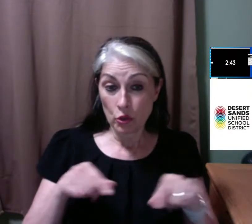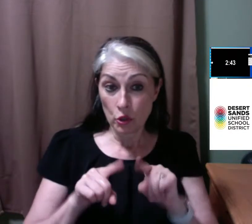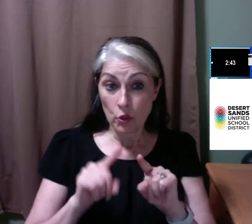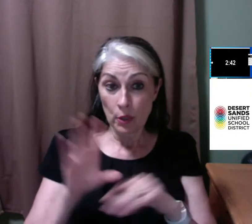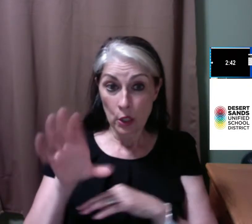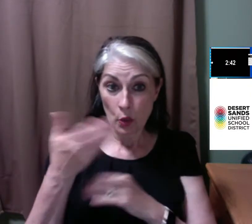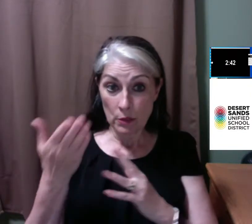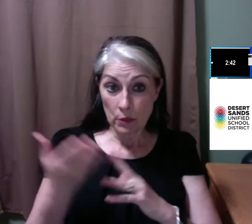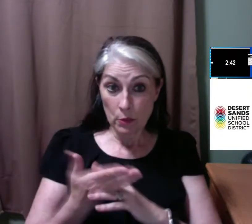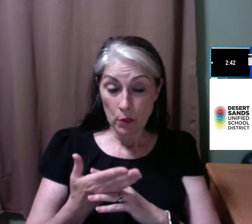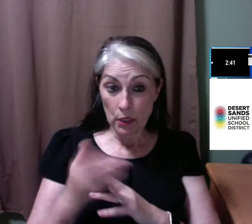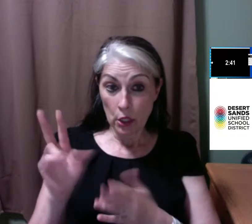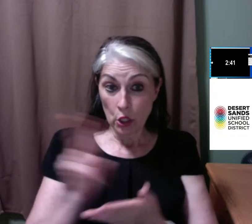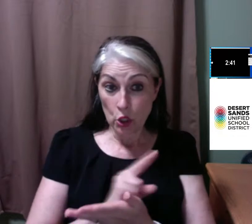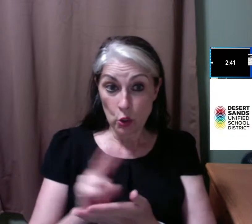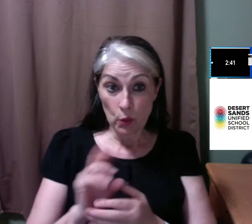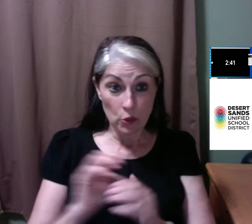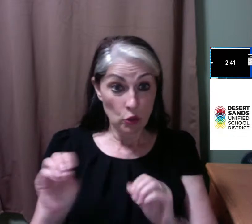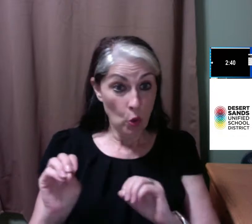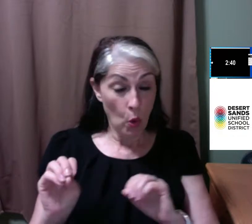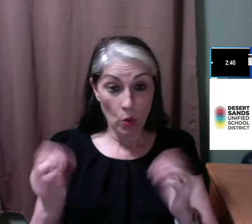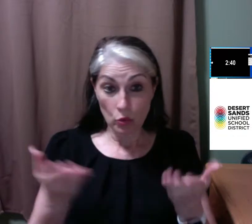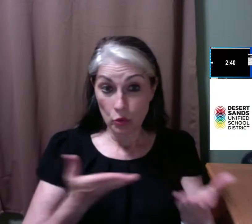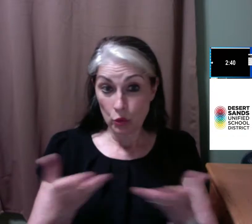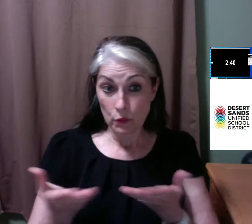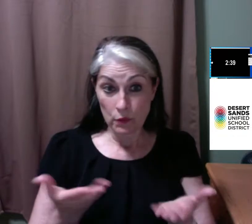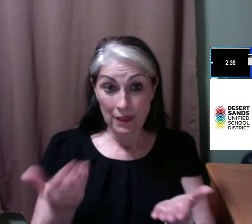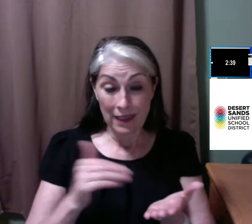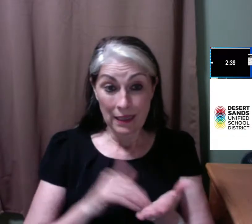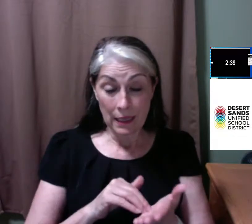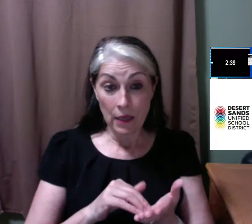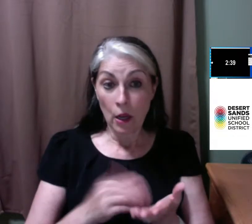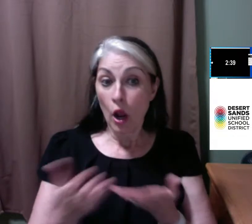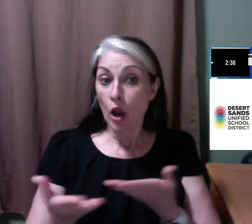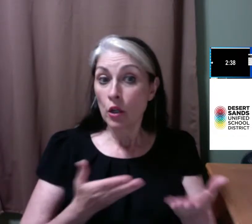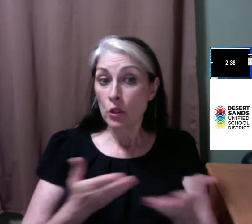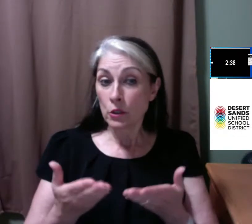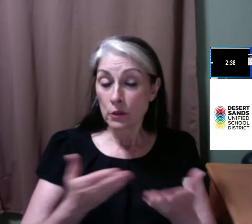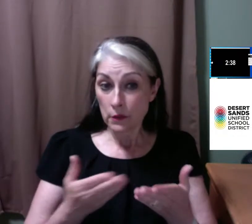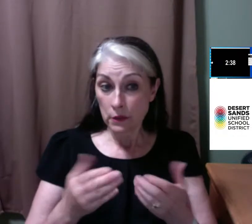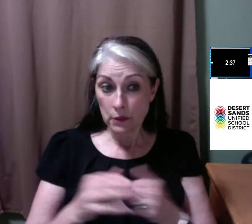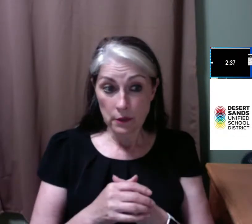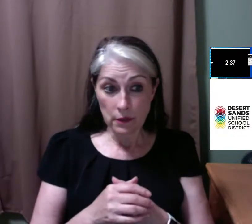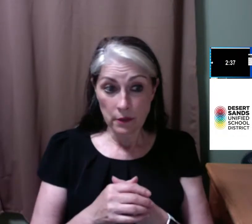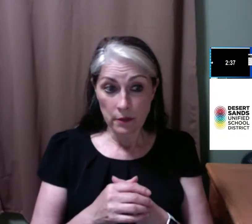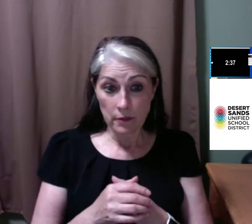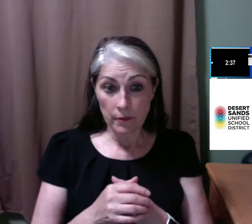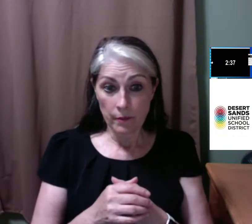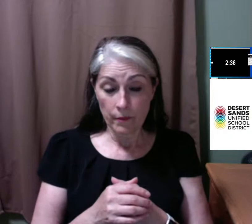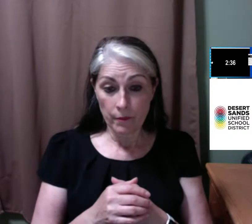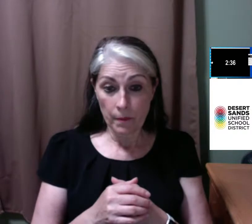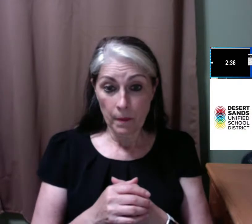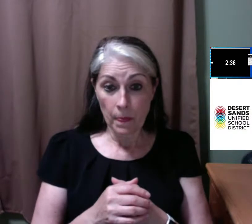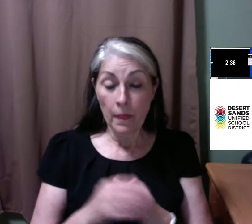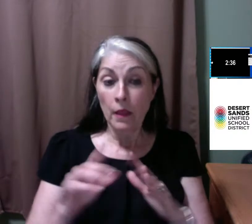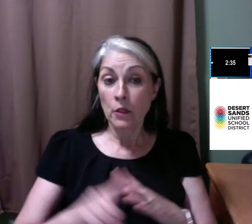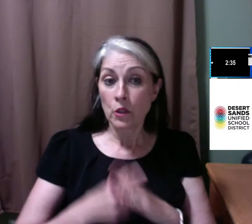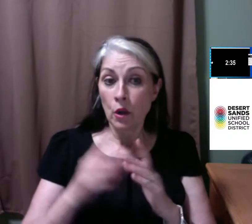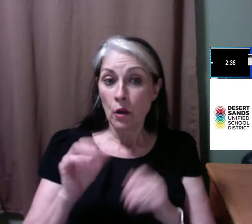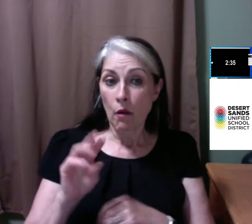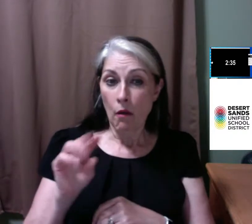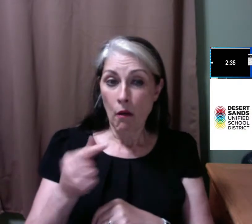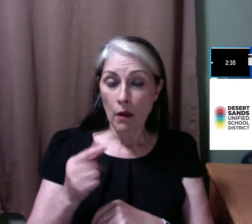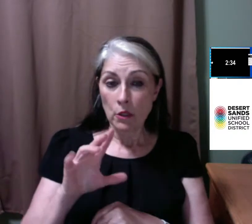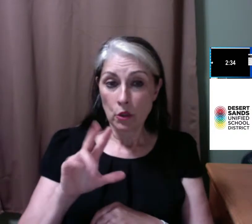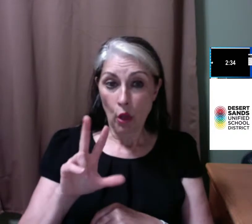Christmas break had 2 weeks with no services. And again, just to reaccount, our services are high acuity. Beginning August 3rd, we've operated